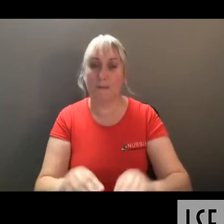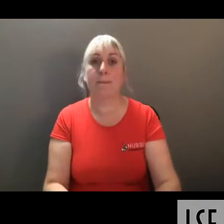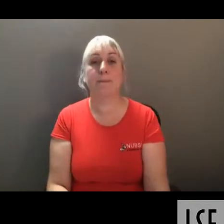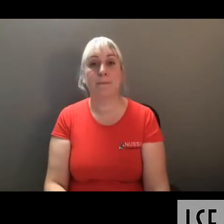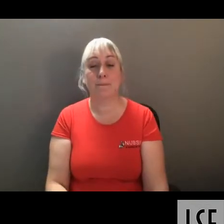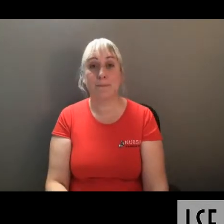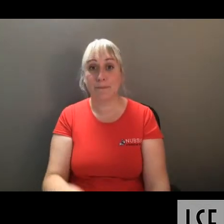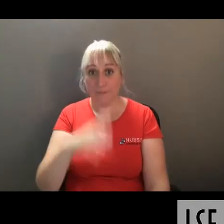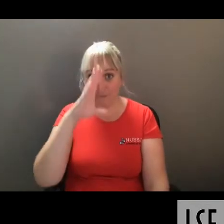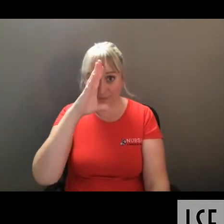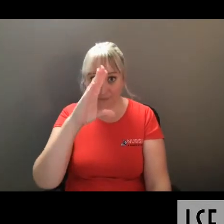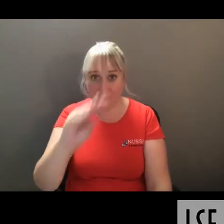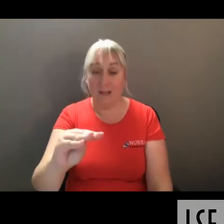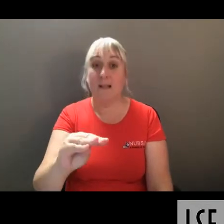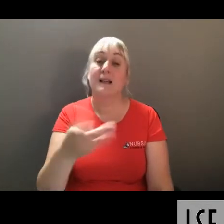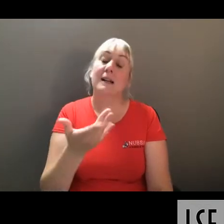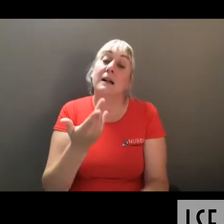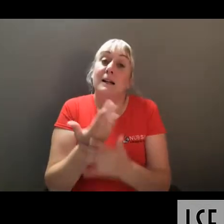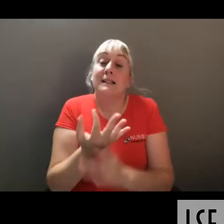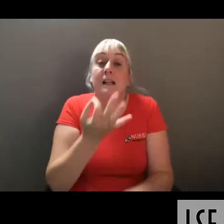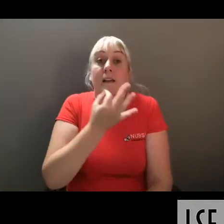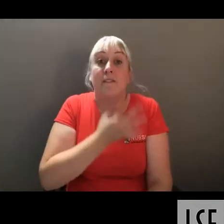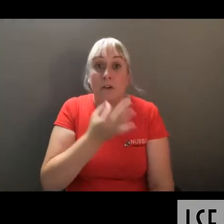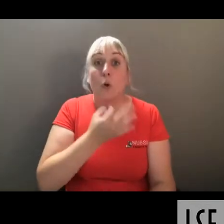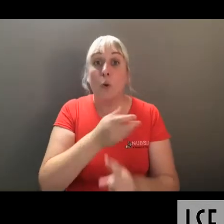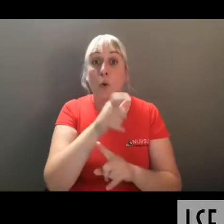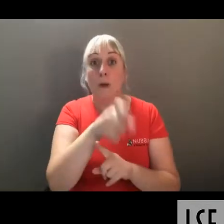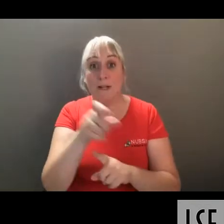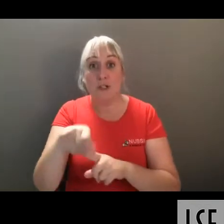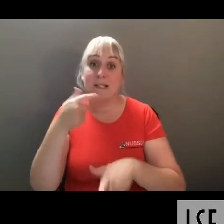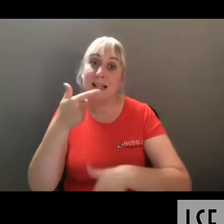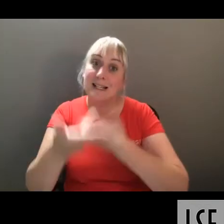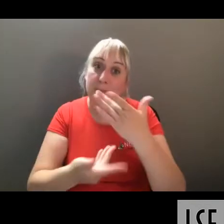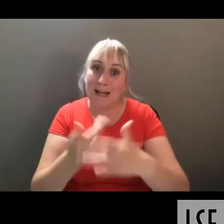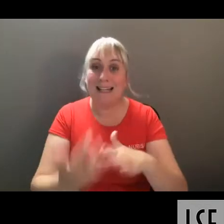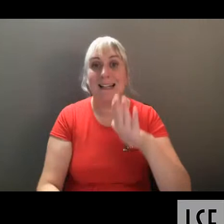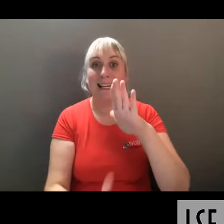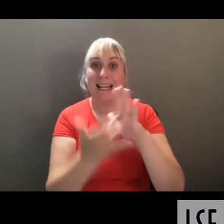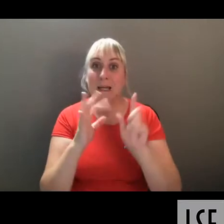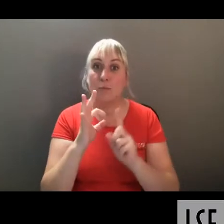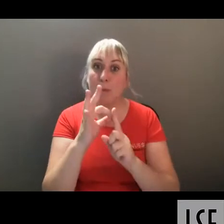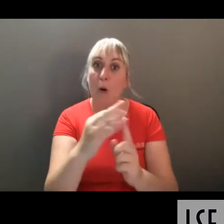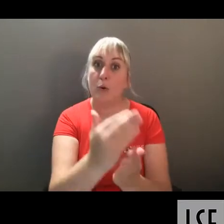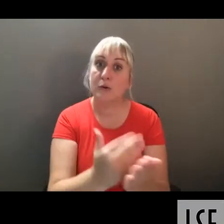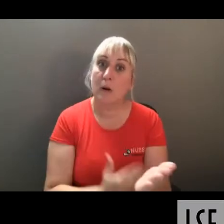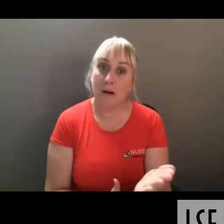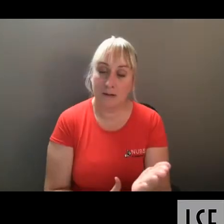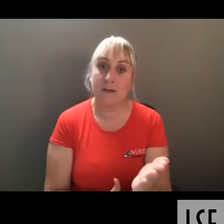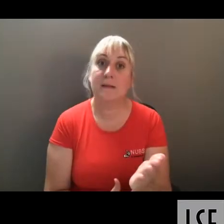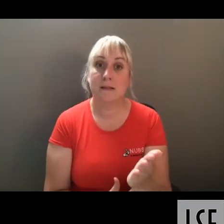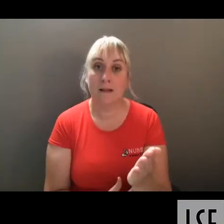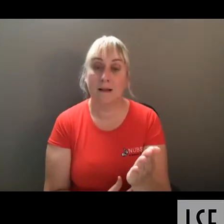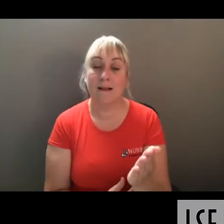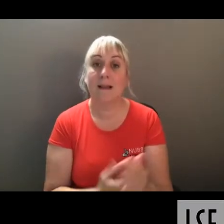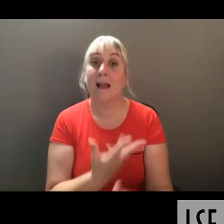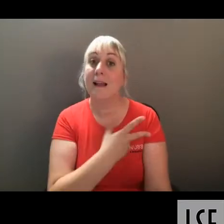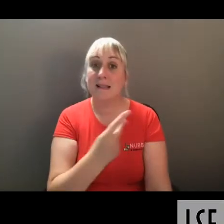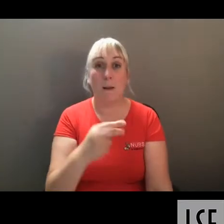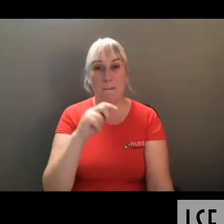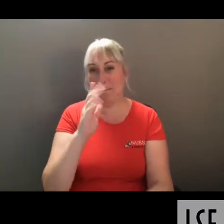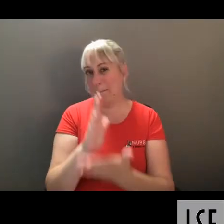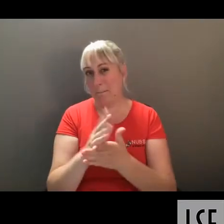commissioners introducing some of the key proposals that they've come up with. Some commissioners remain anonymous